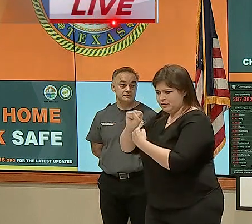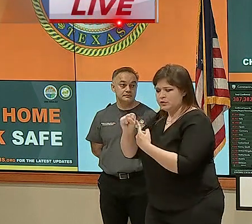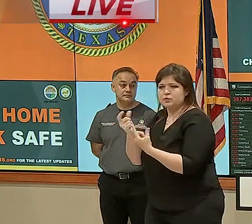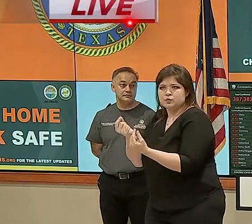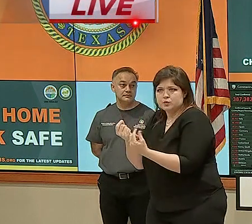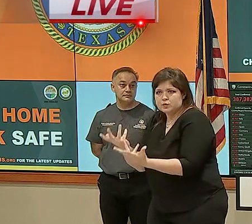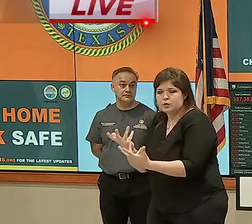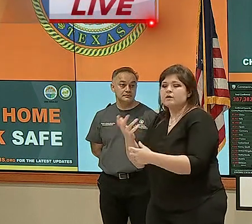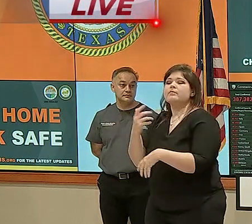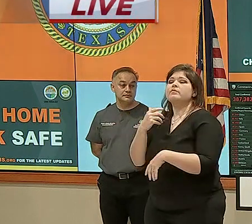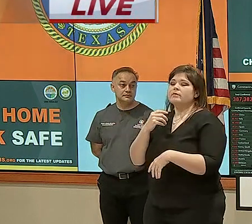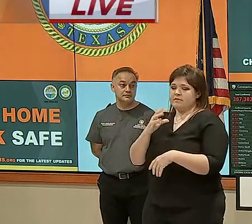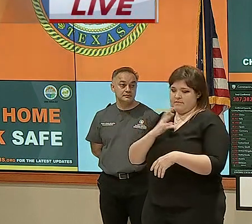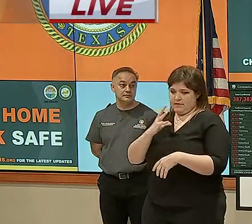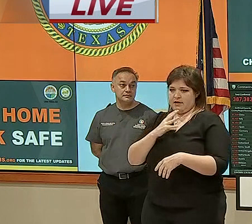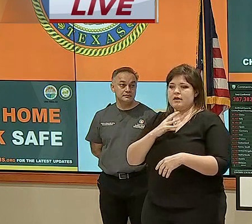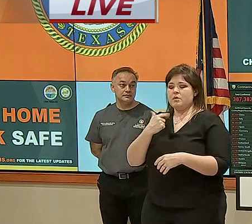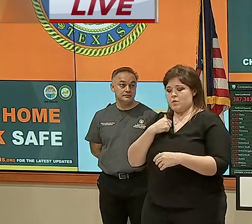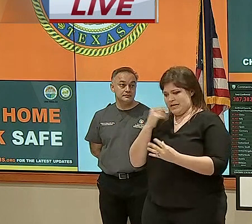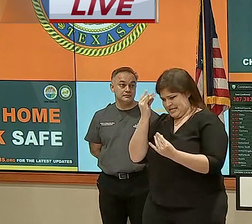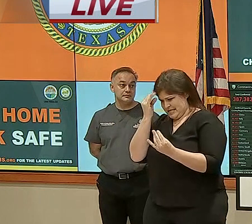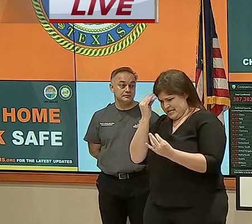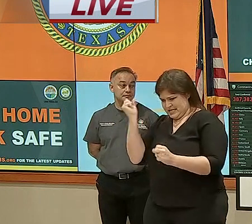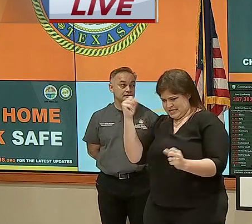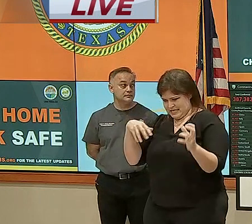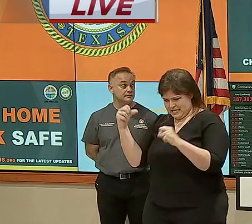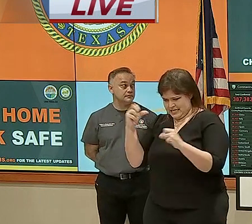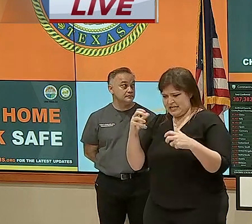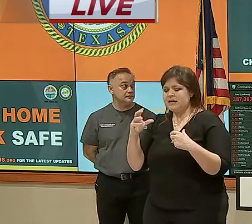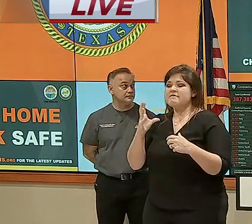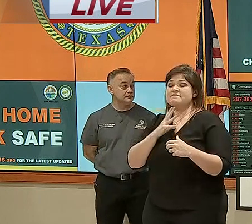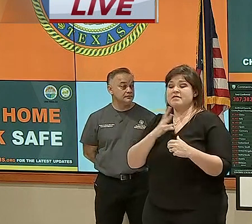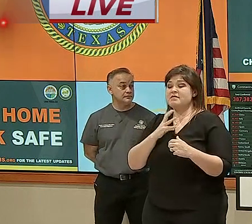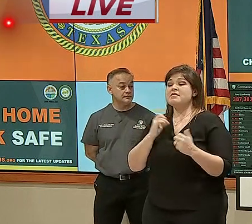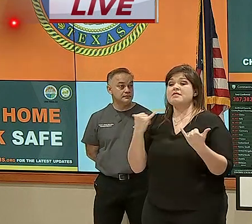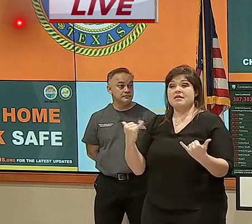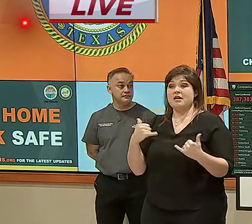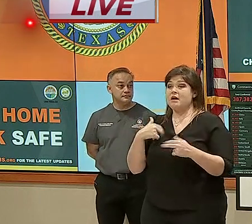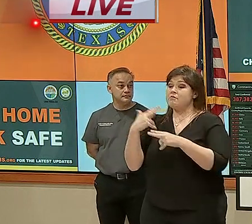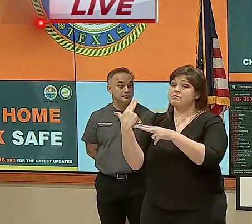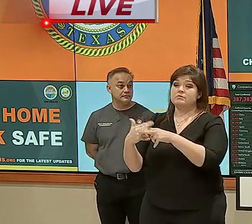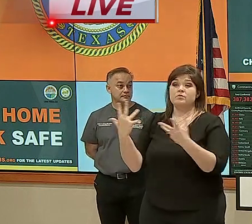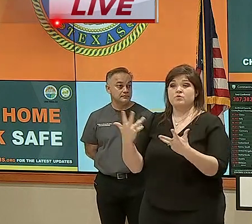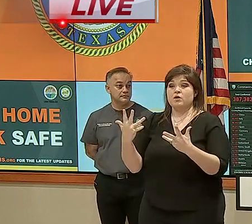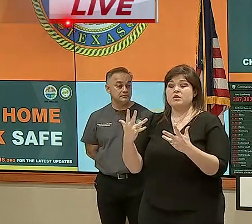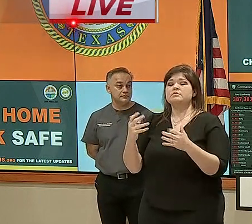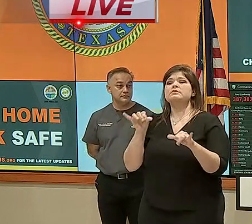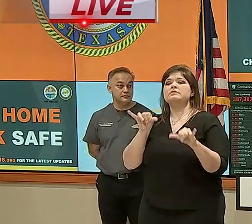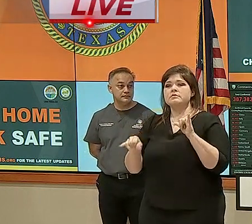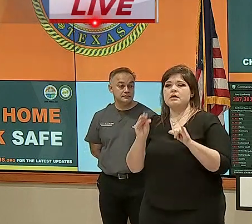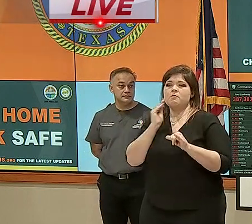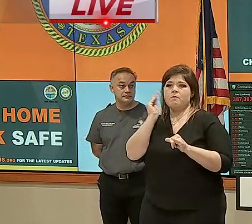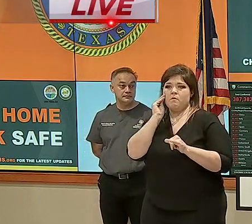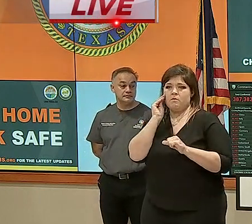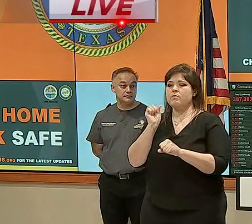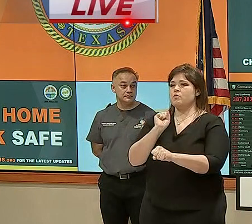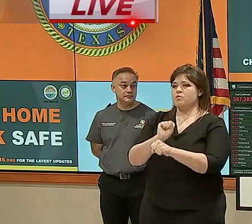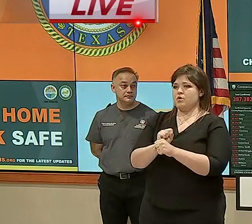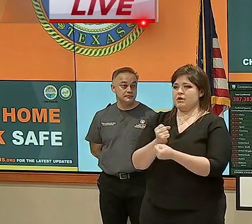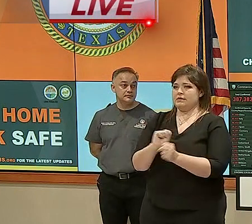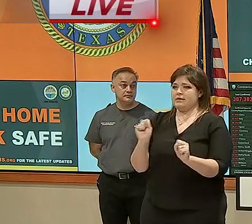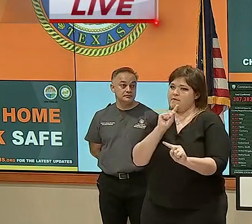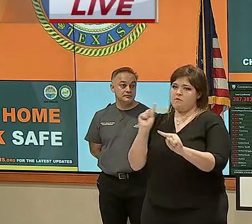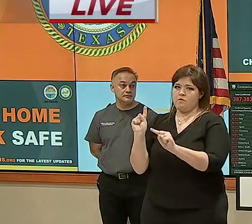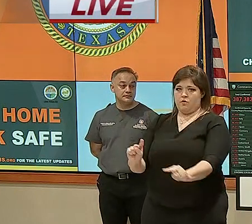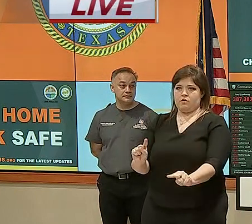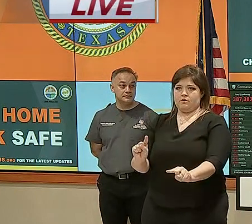presented in the order that the county judge is putting forth is a stay home, work safe order. Let me say the